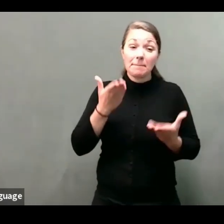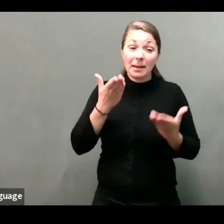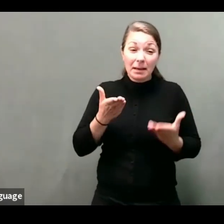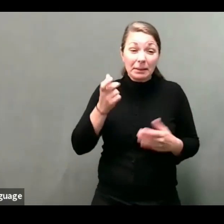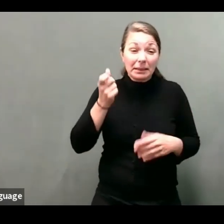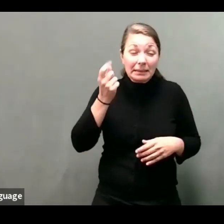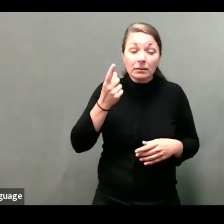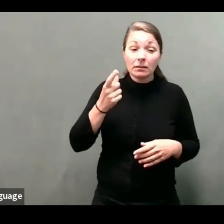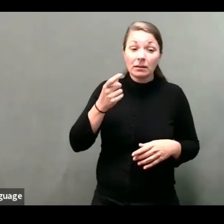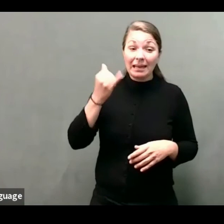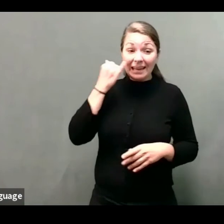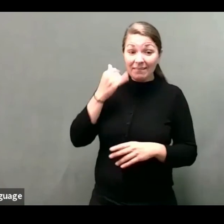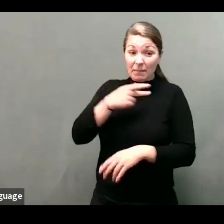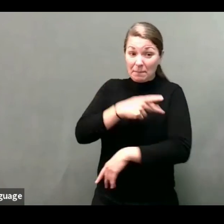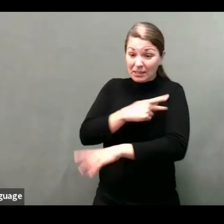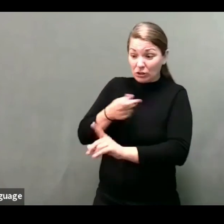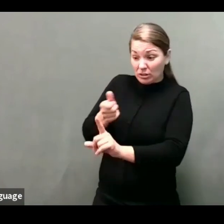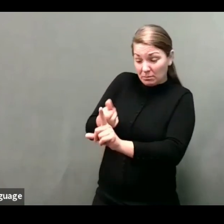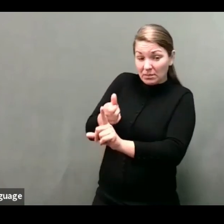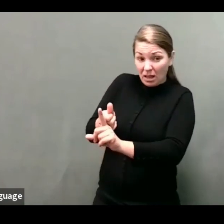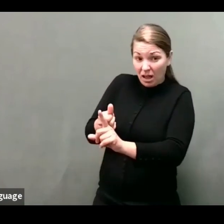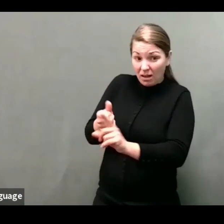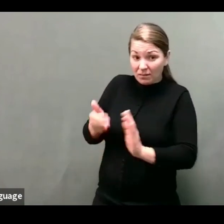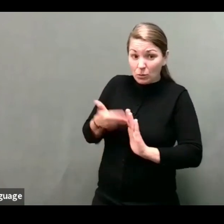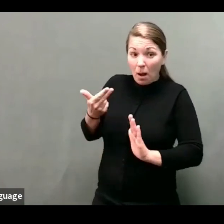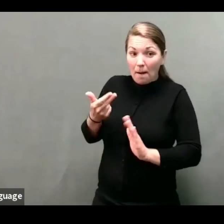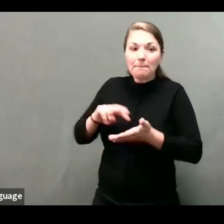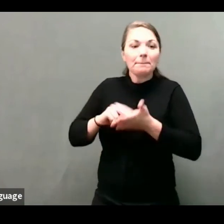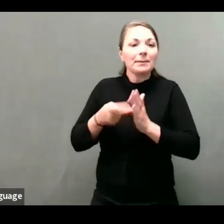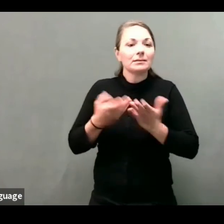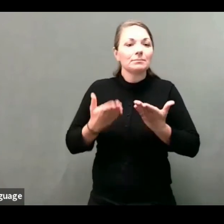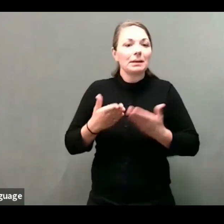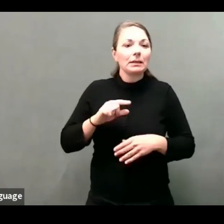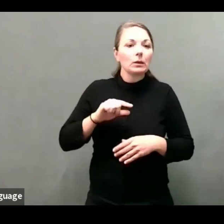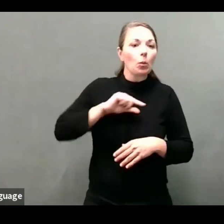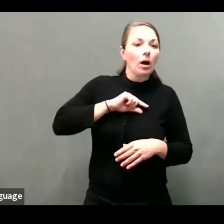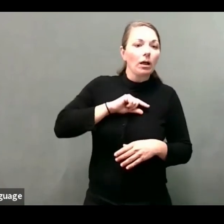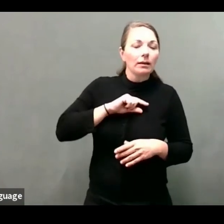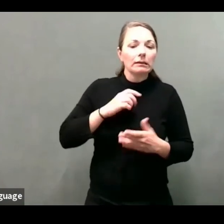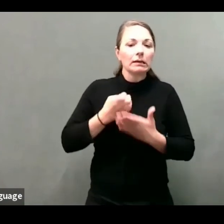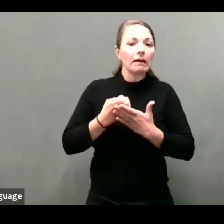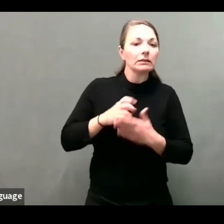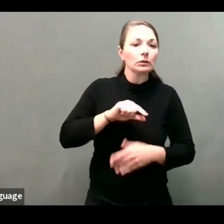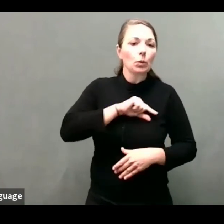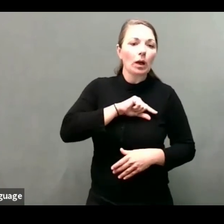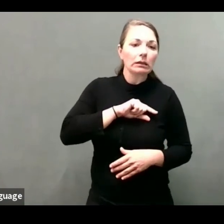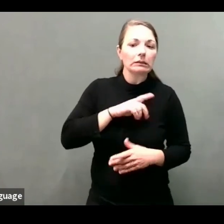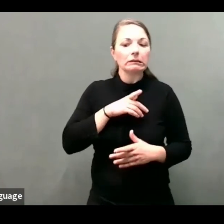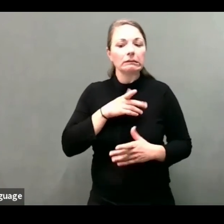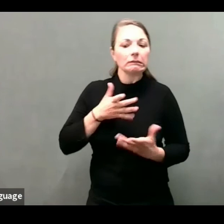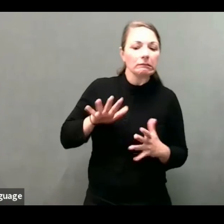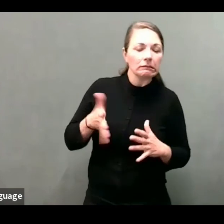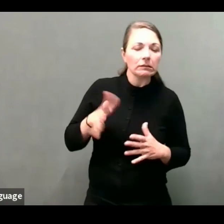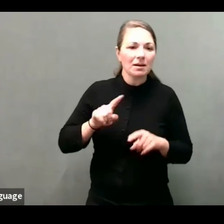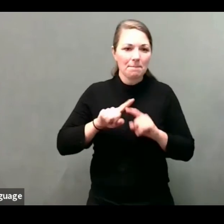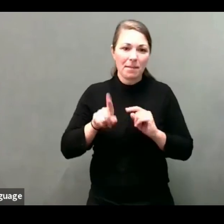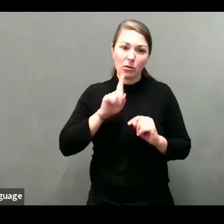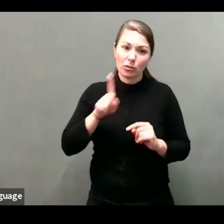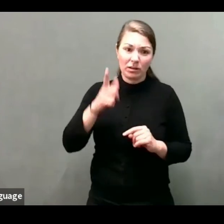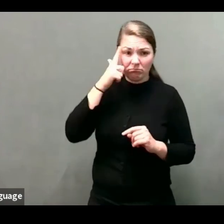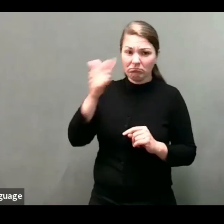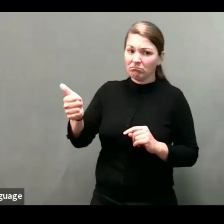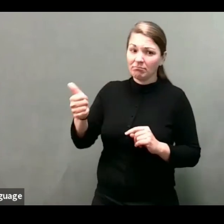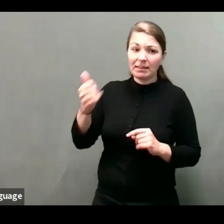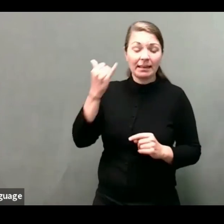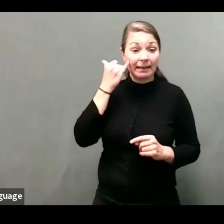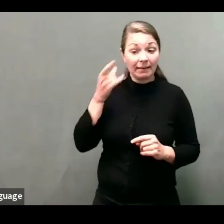be less, but the patient should have the ability to choose, what they prioritize in there, and the SANE should have a more in-depth discussion